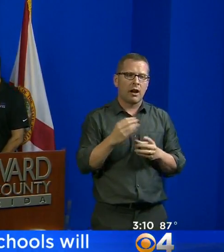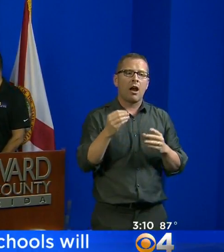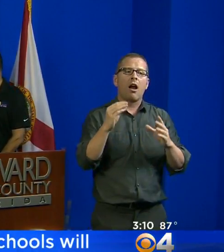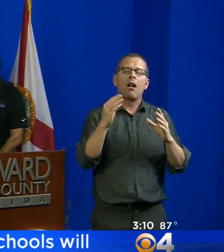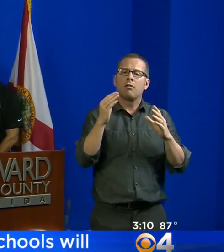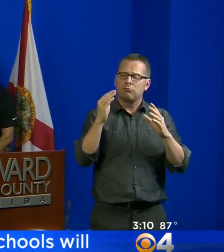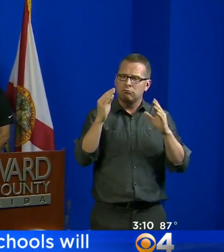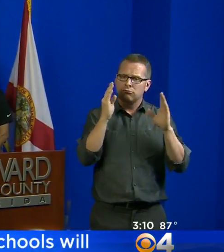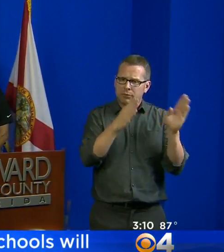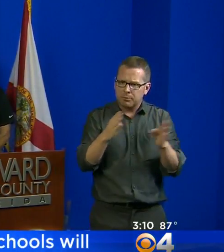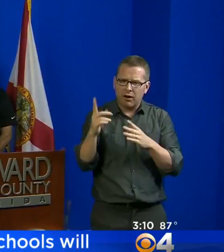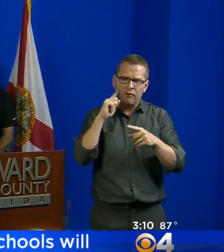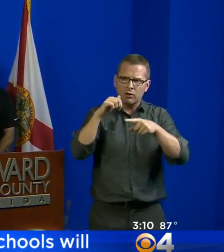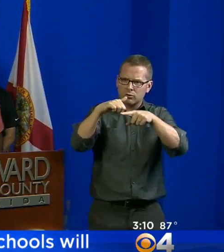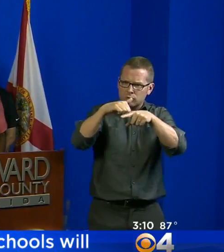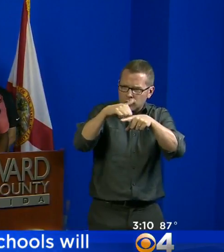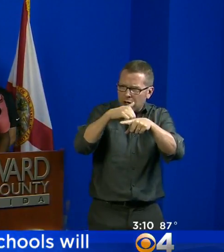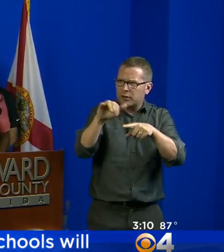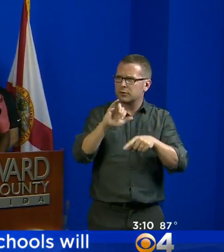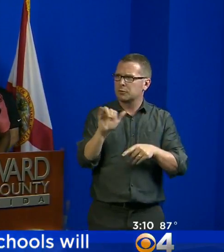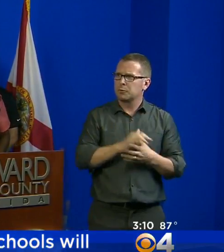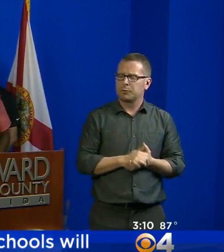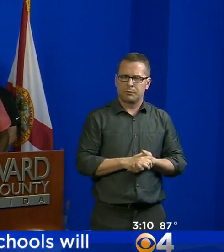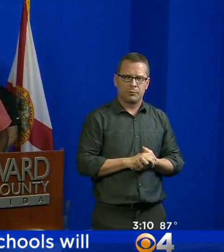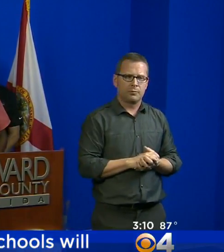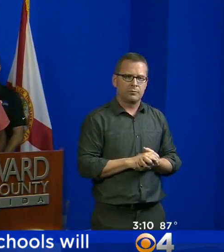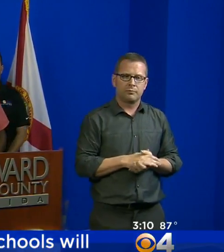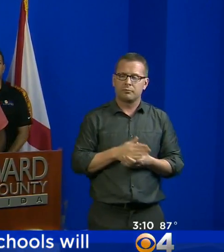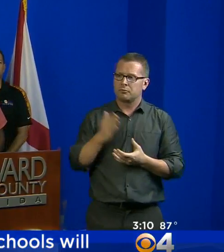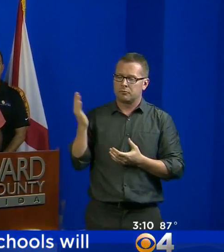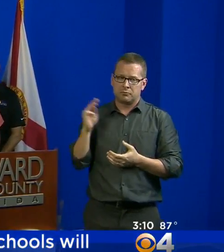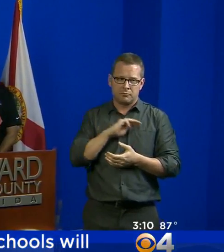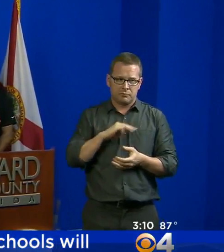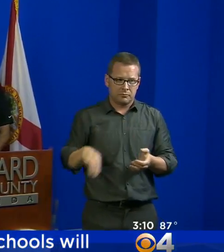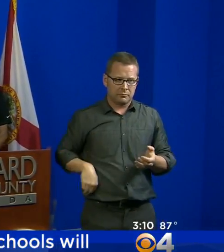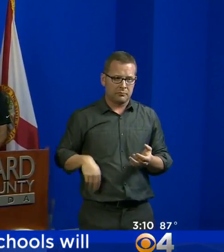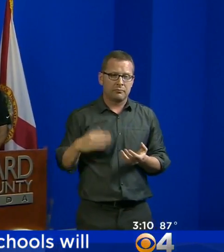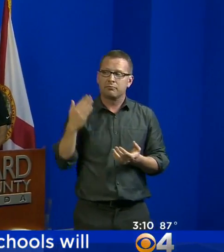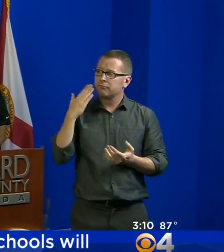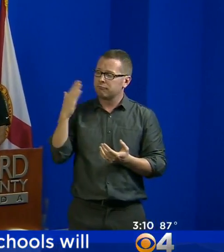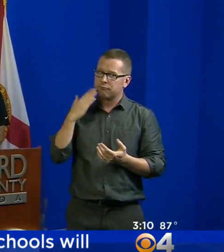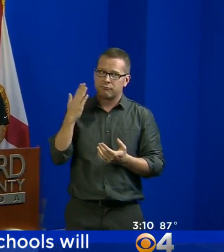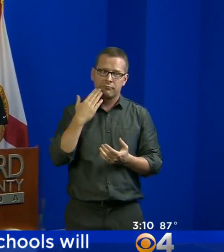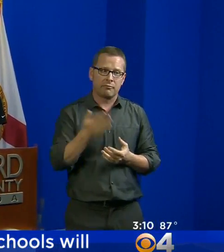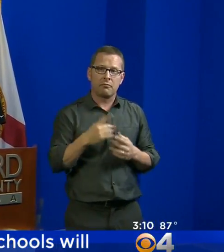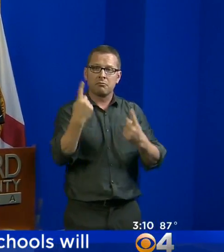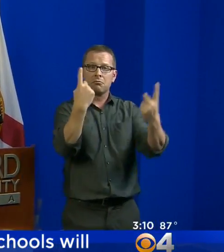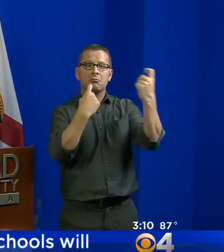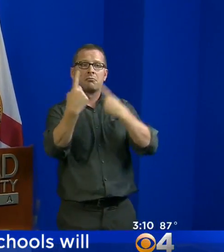Sheriff. At this time, are there any questions from our news media?